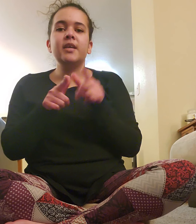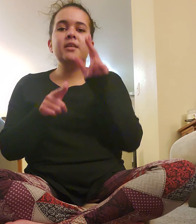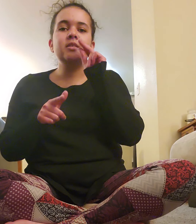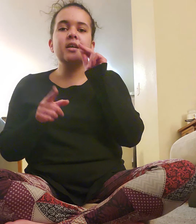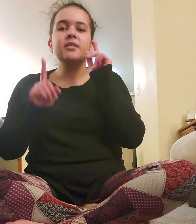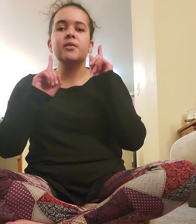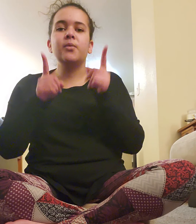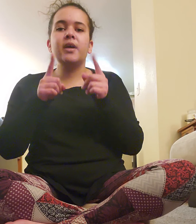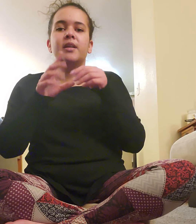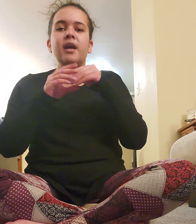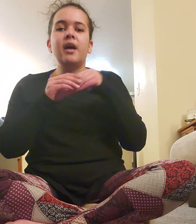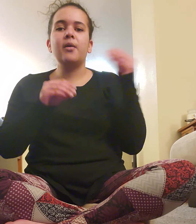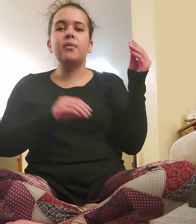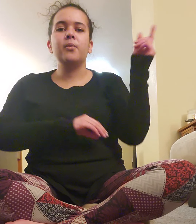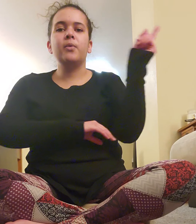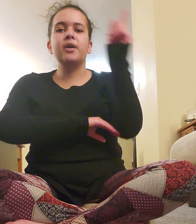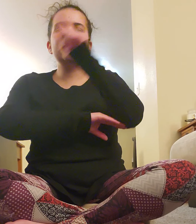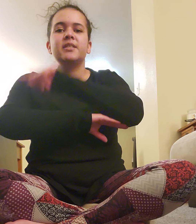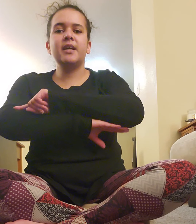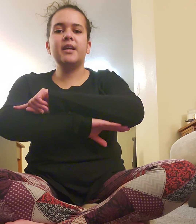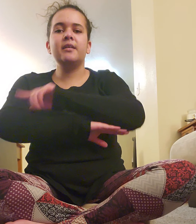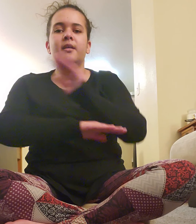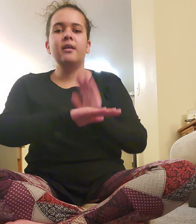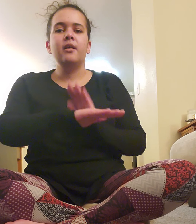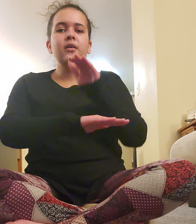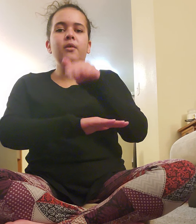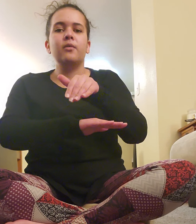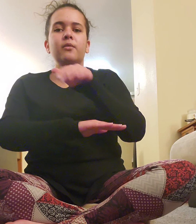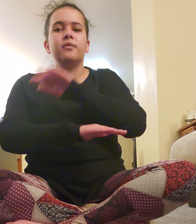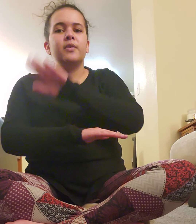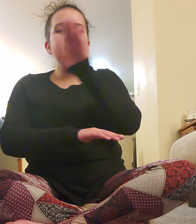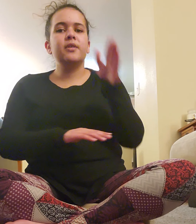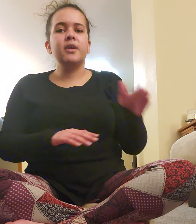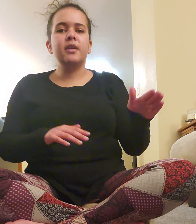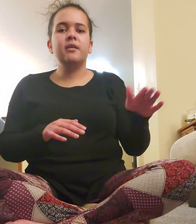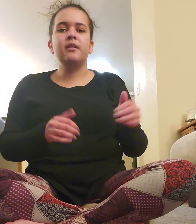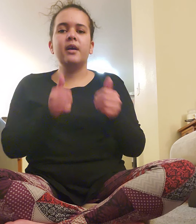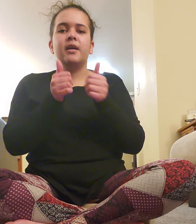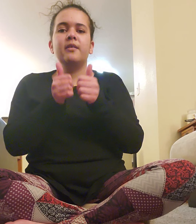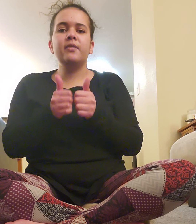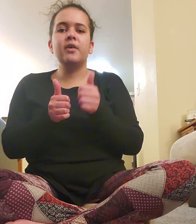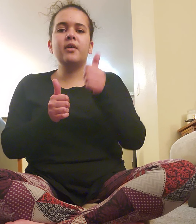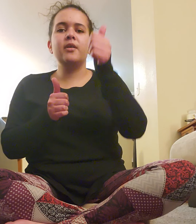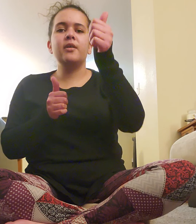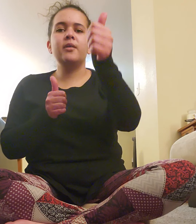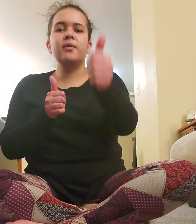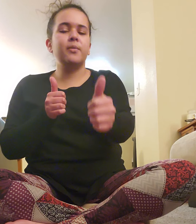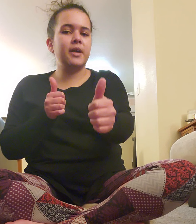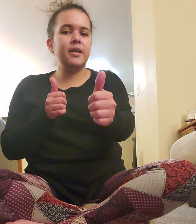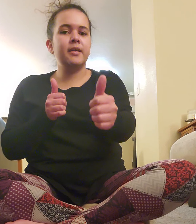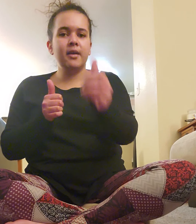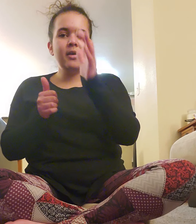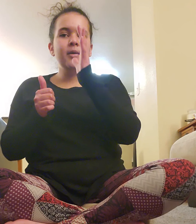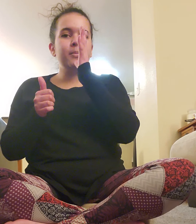Little ducks went out one day, over the hill and far away.